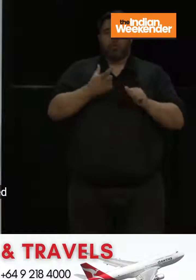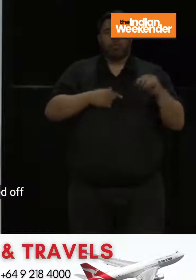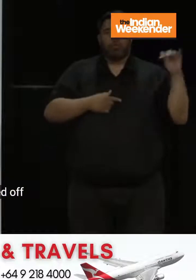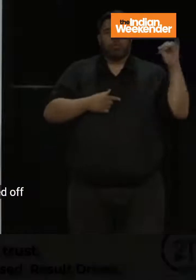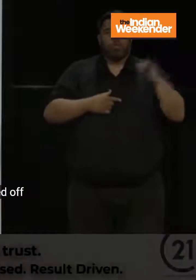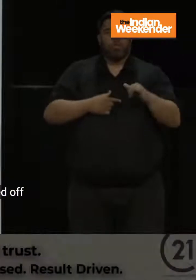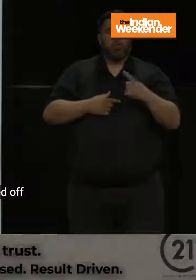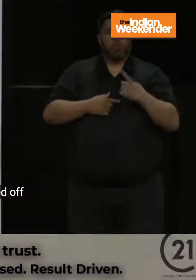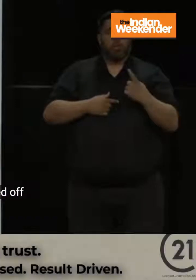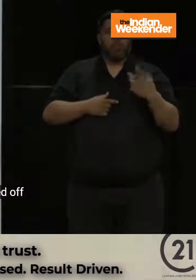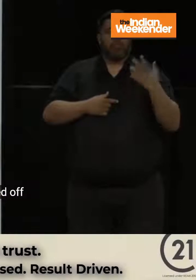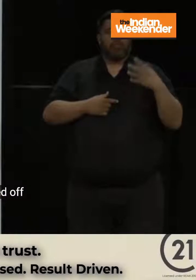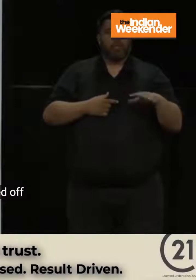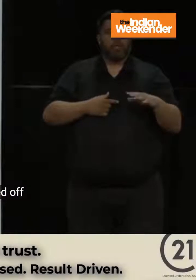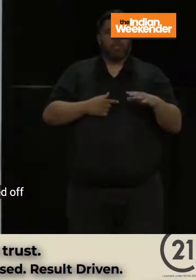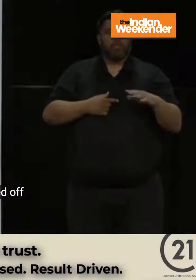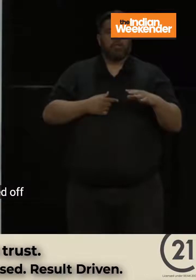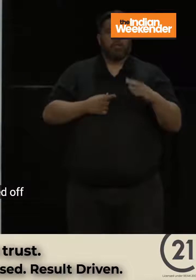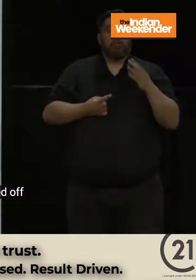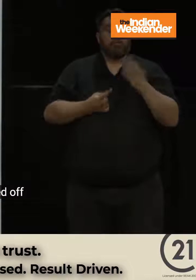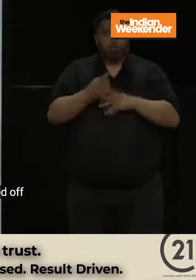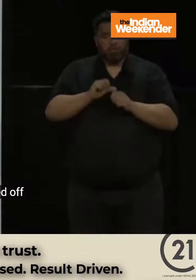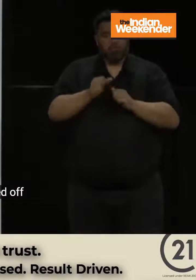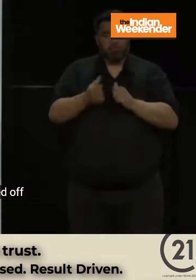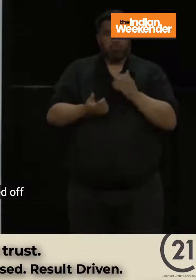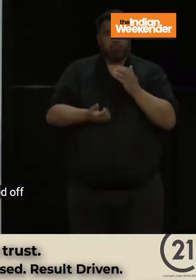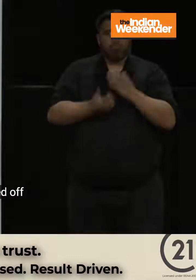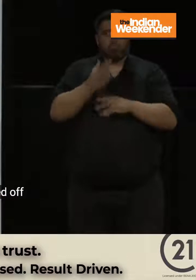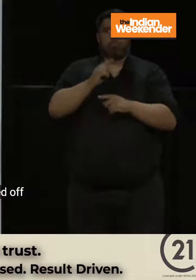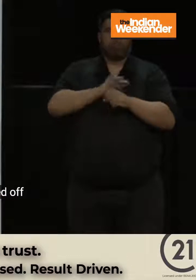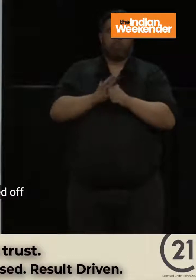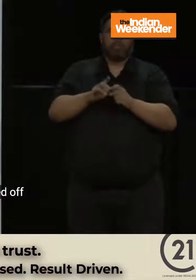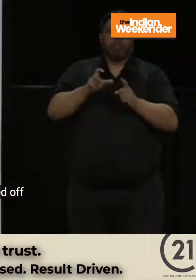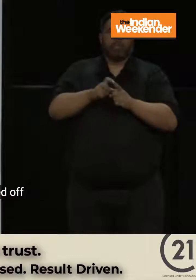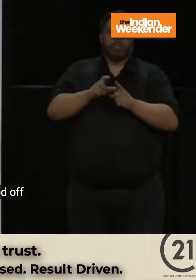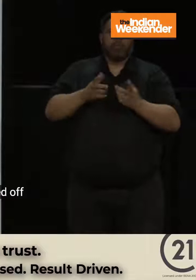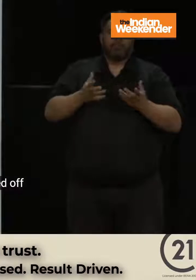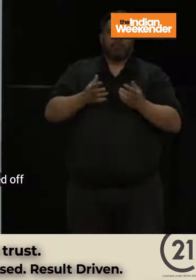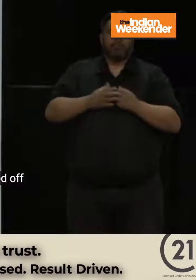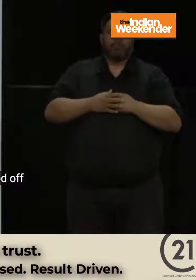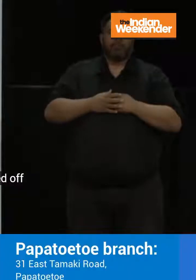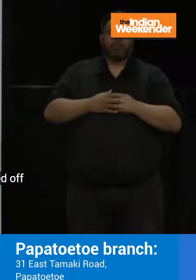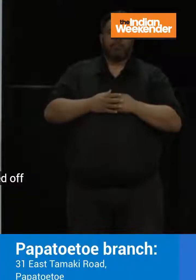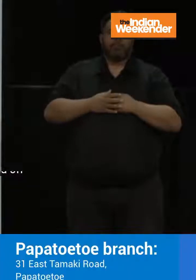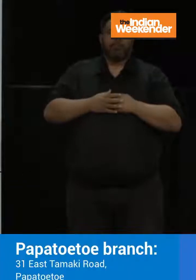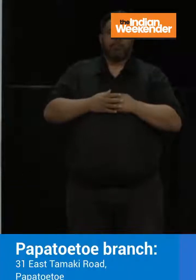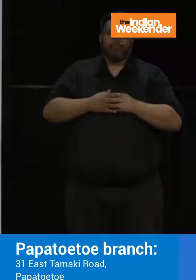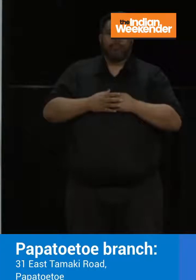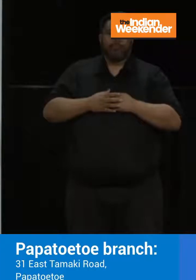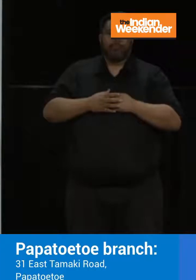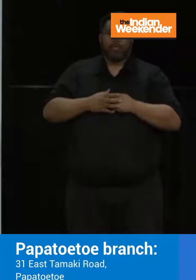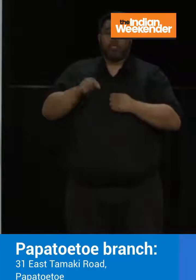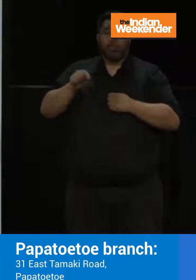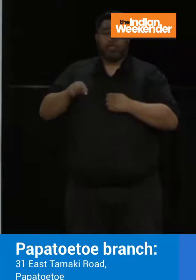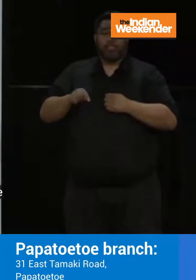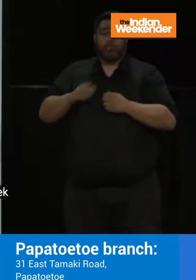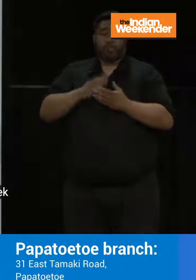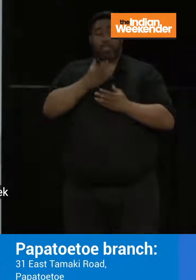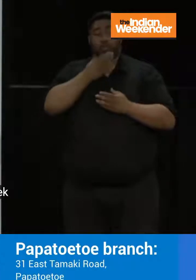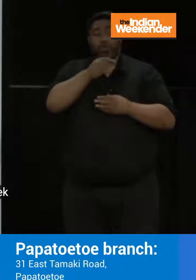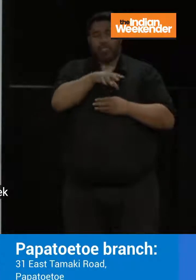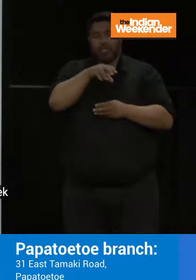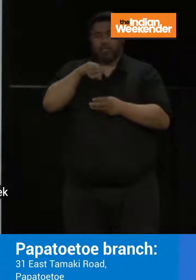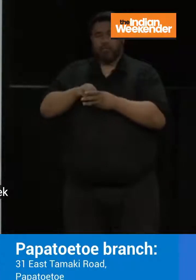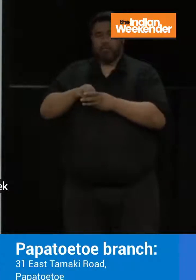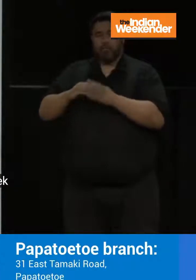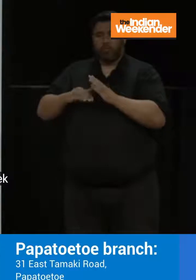so before we started dealing with the current Delta outbreak, that this was the that was the beginning, and that this builds from that. Under